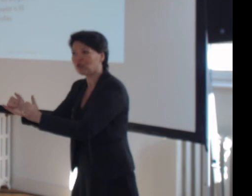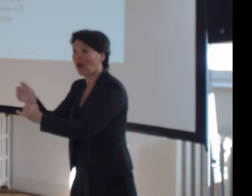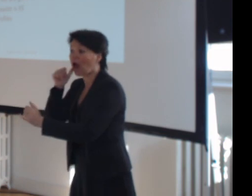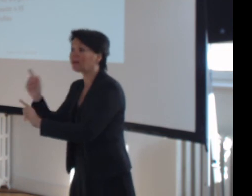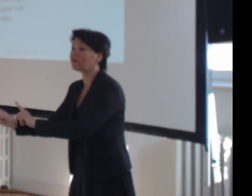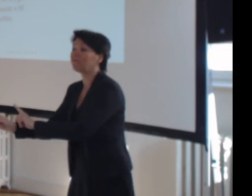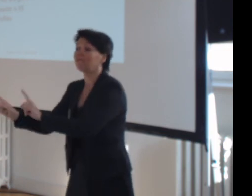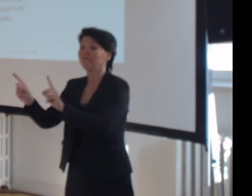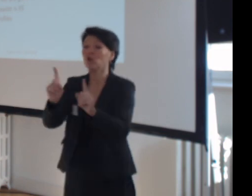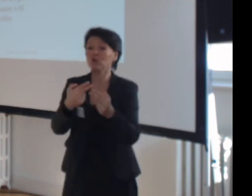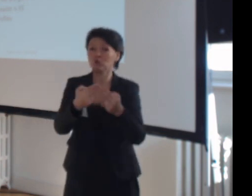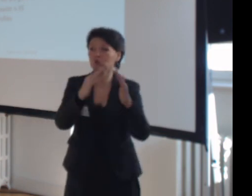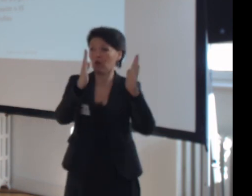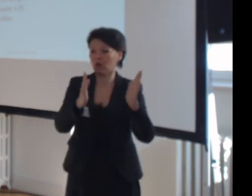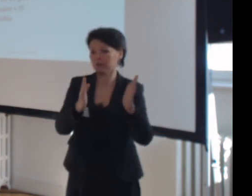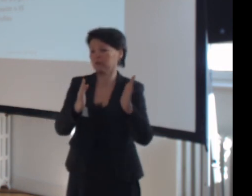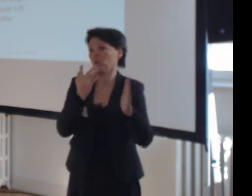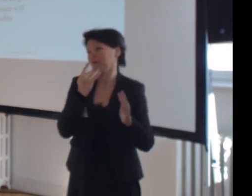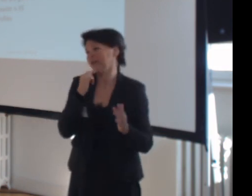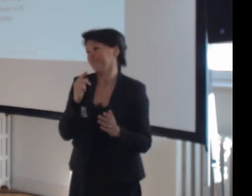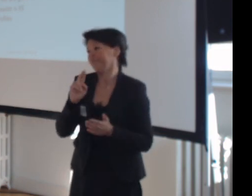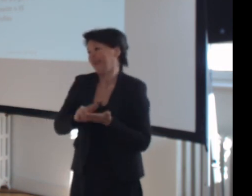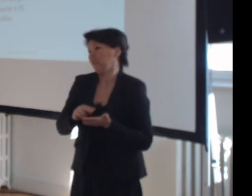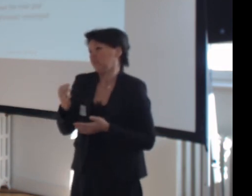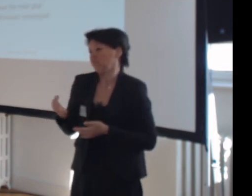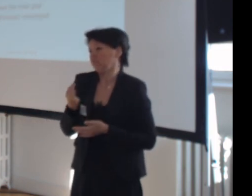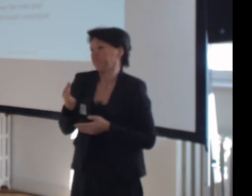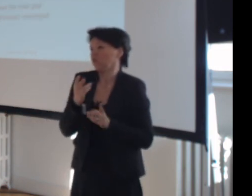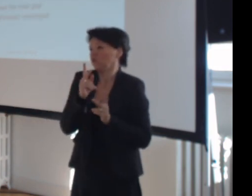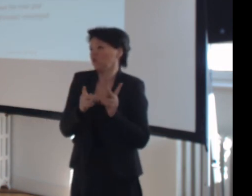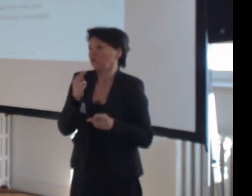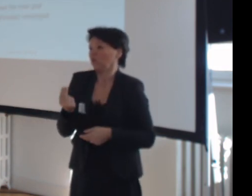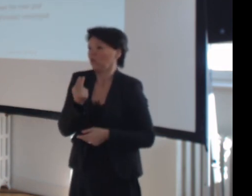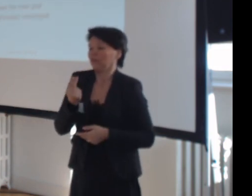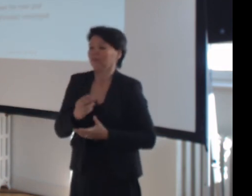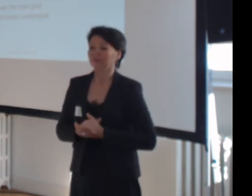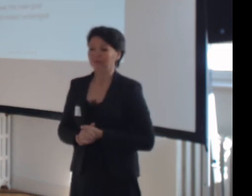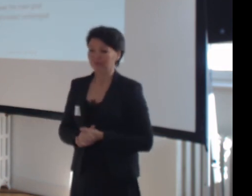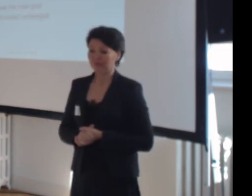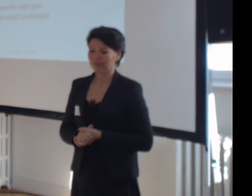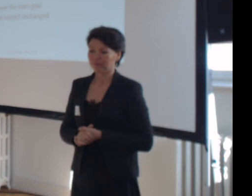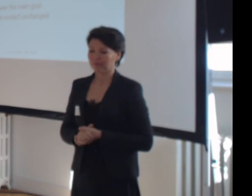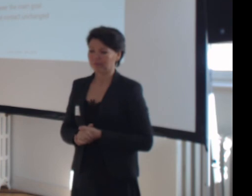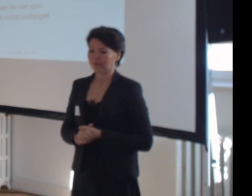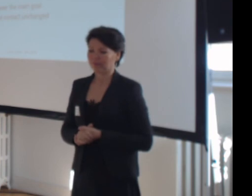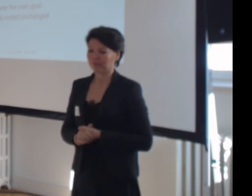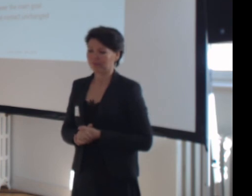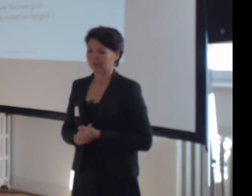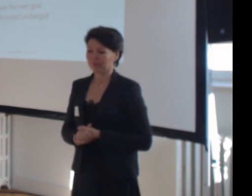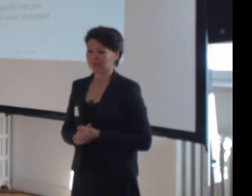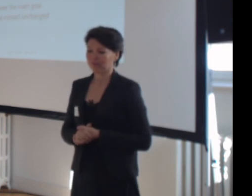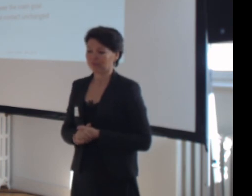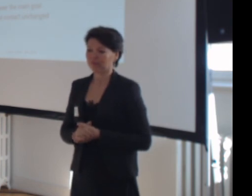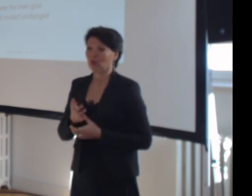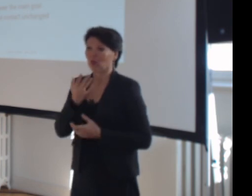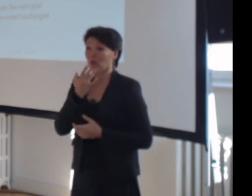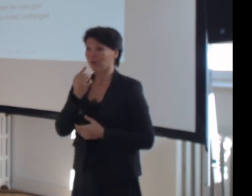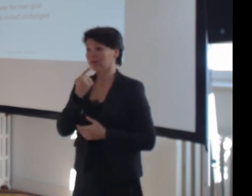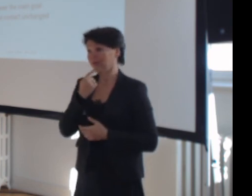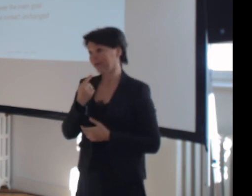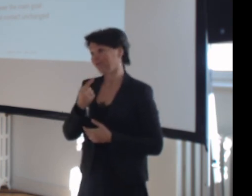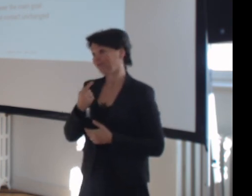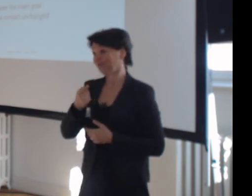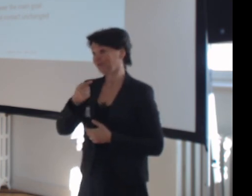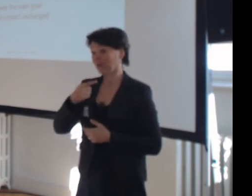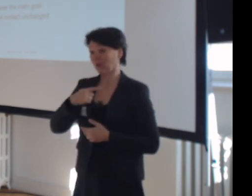need extensive care. This meant for us that we saw that we could